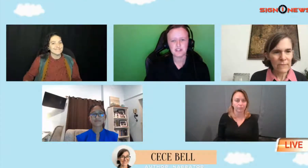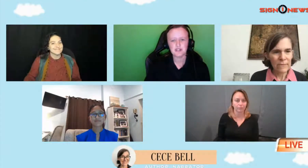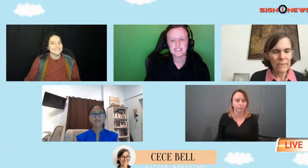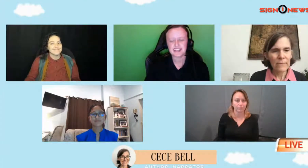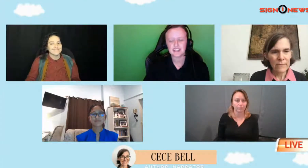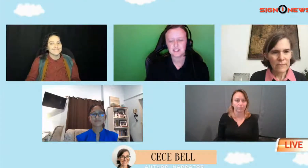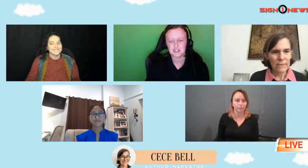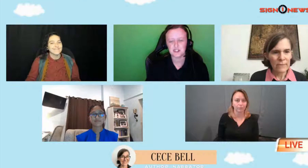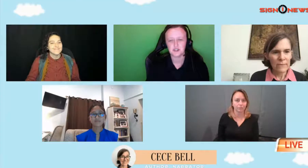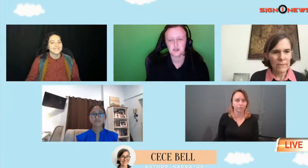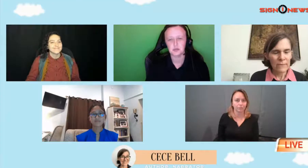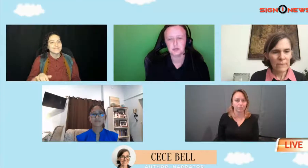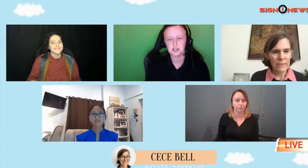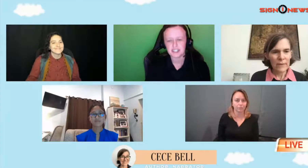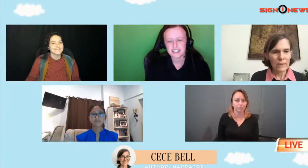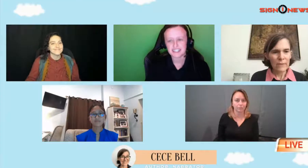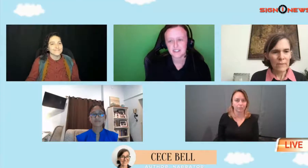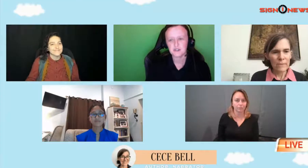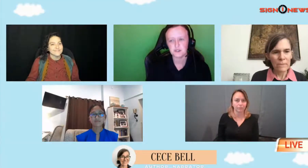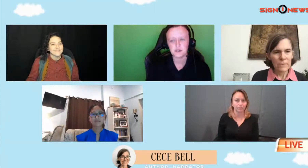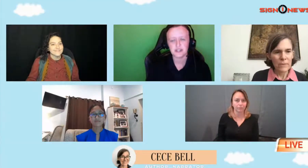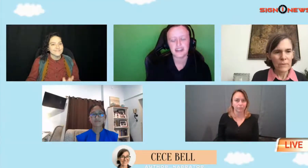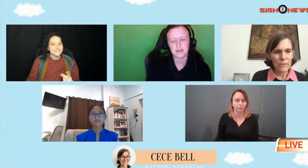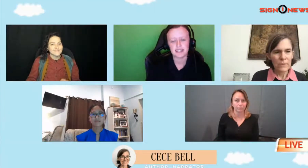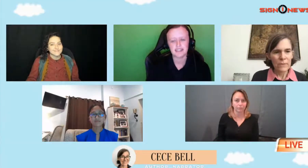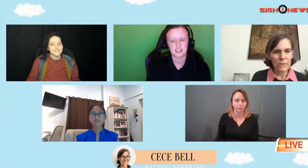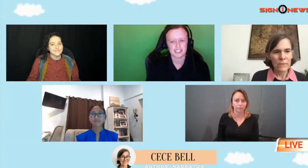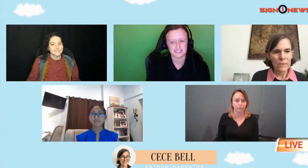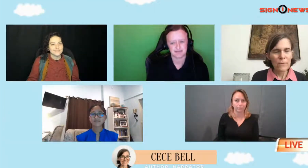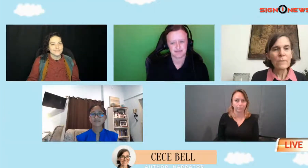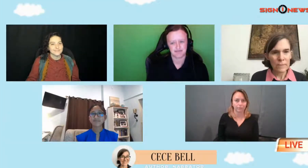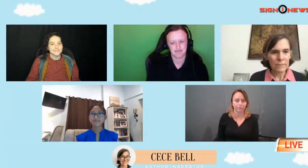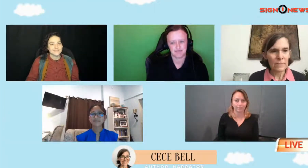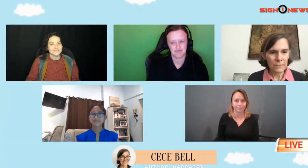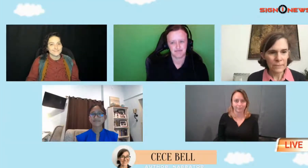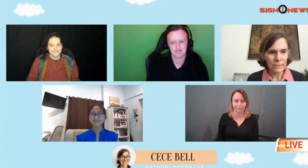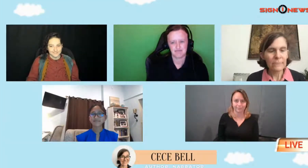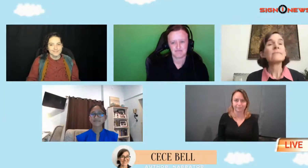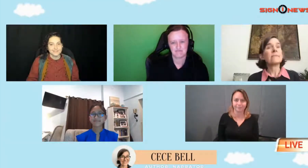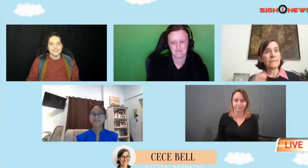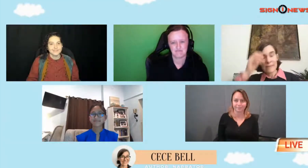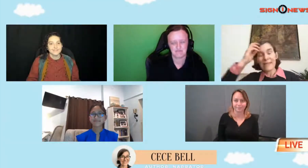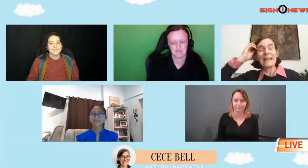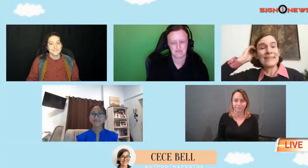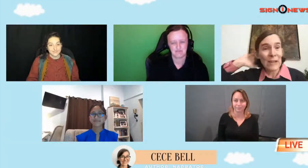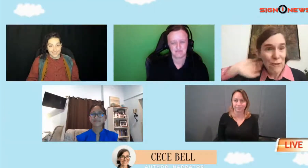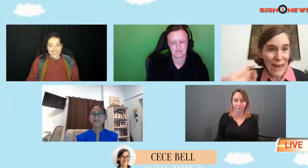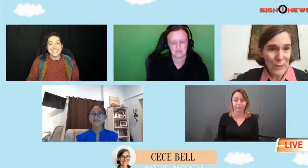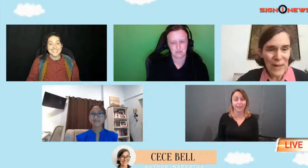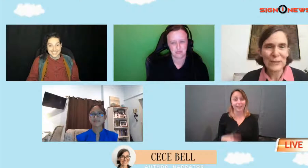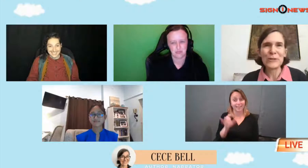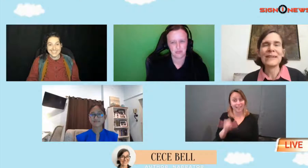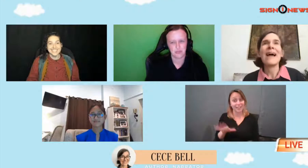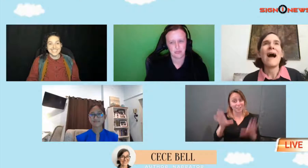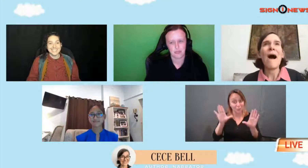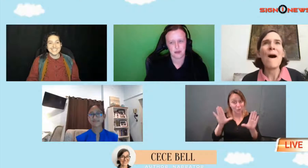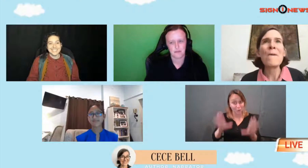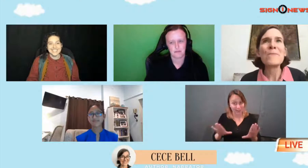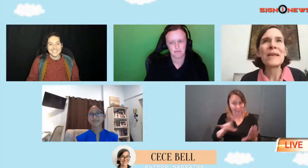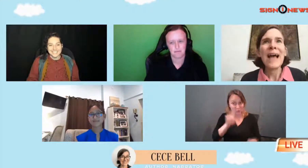What made you decide to turn your book into an animated series? That is a great